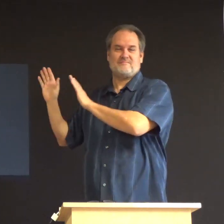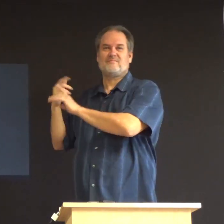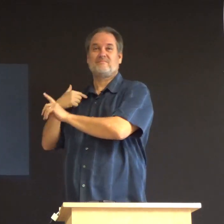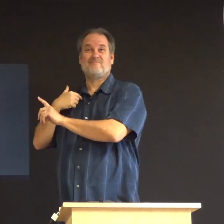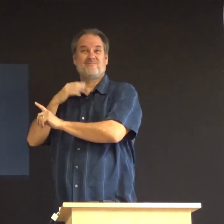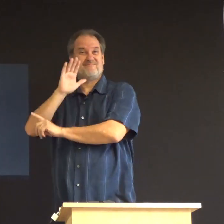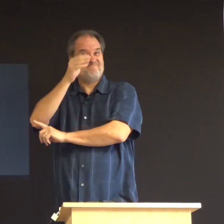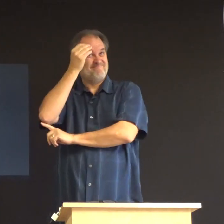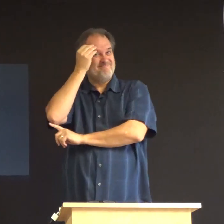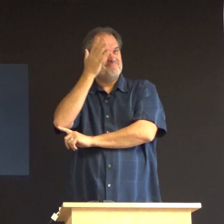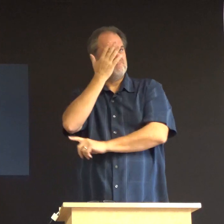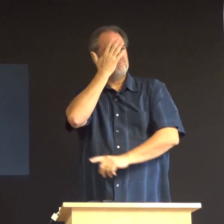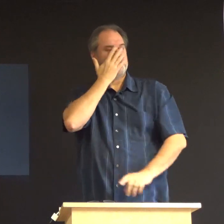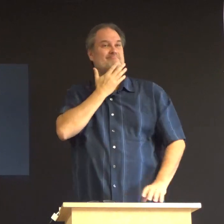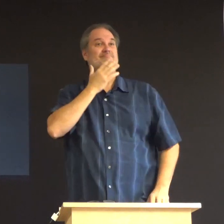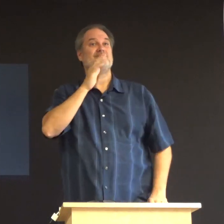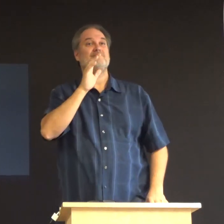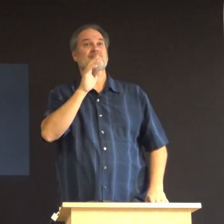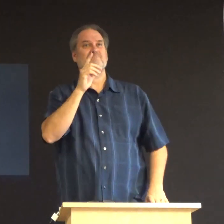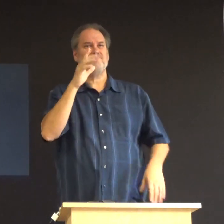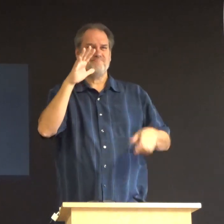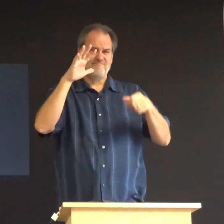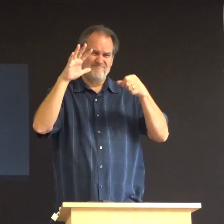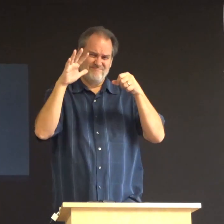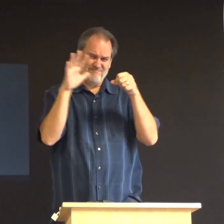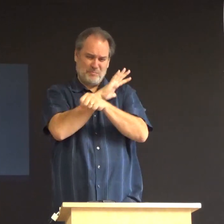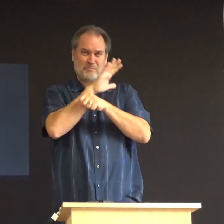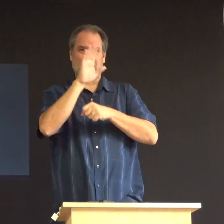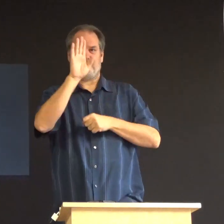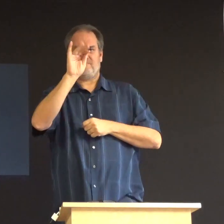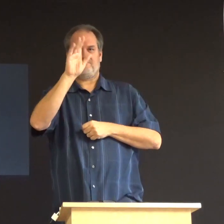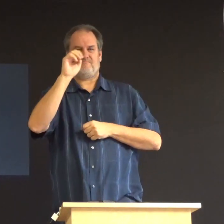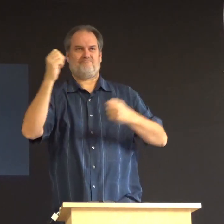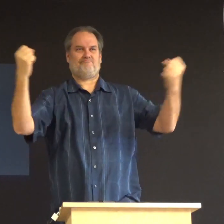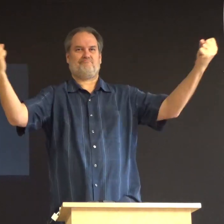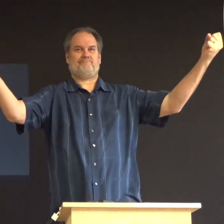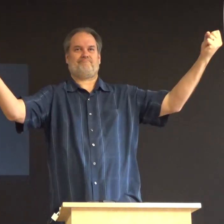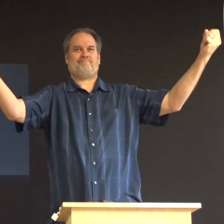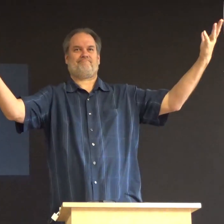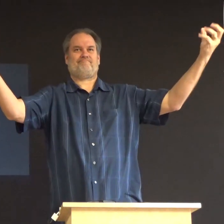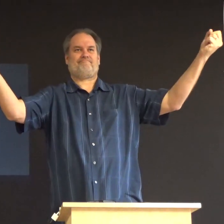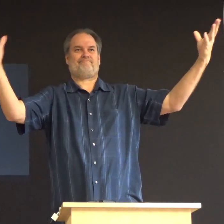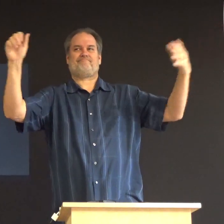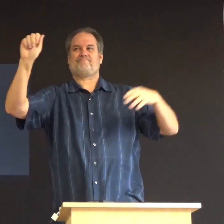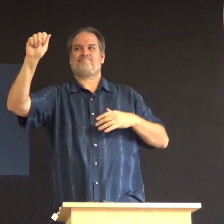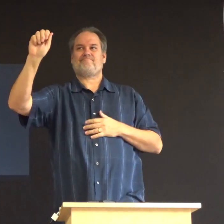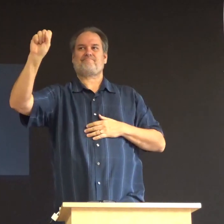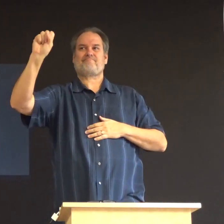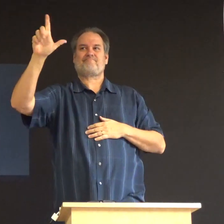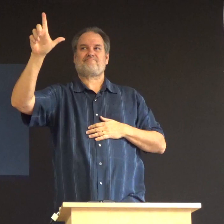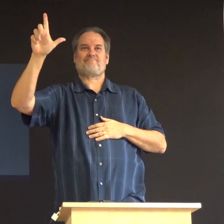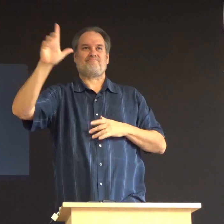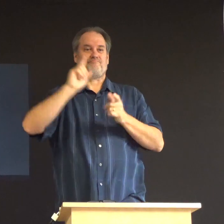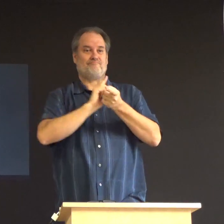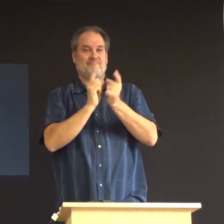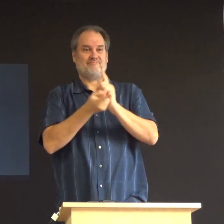languages. Okay, it's sad because the whole Bible in